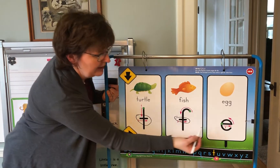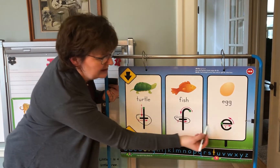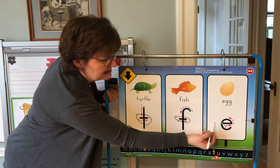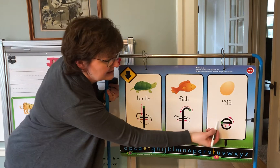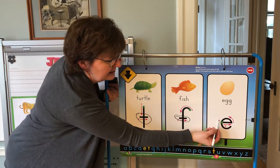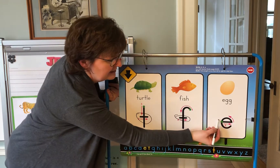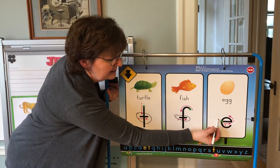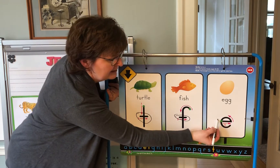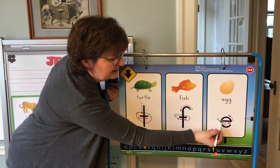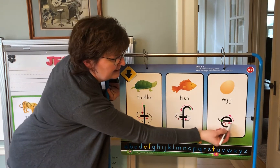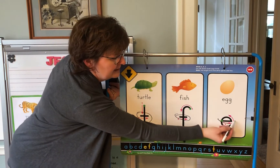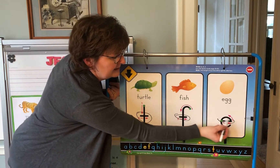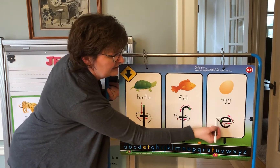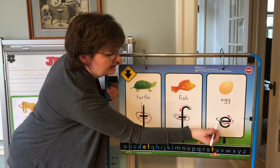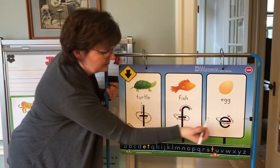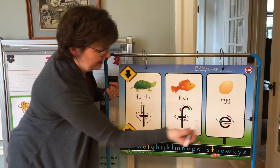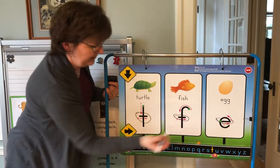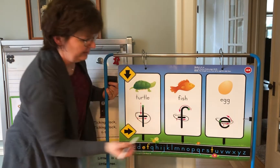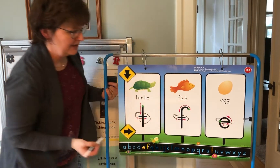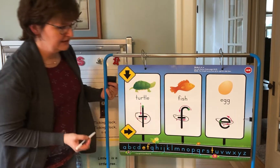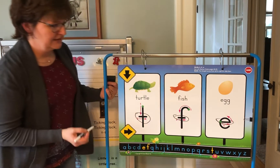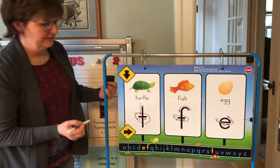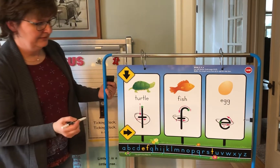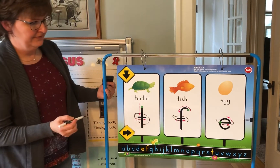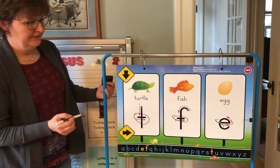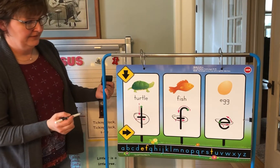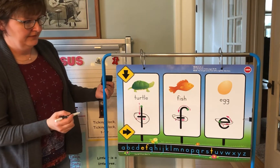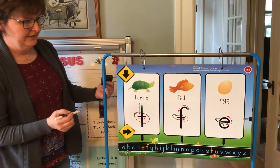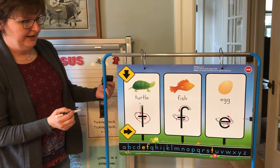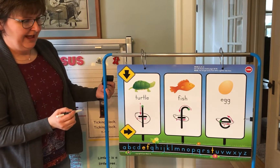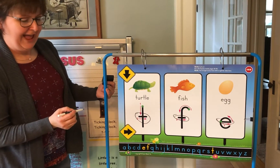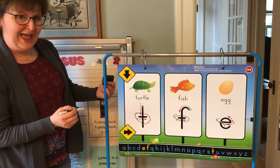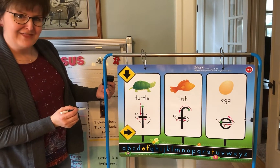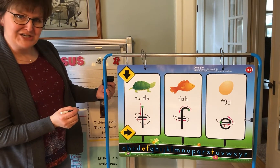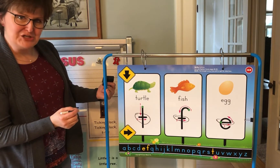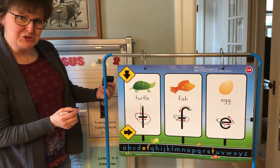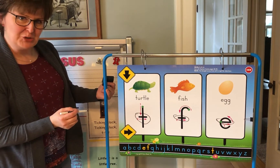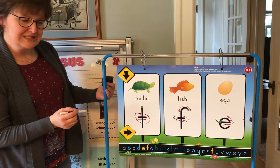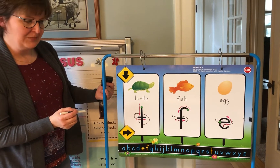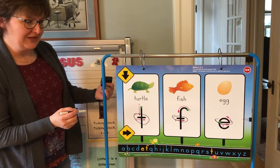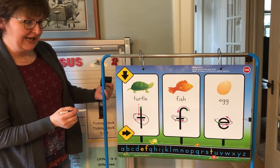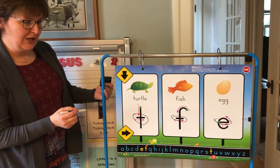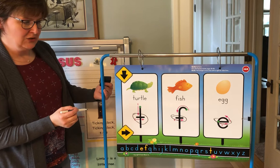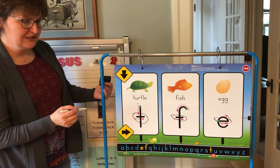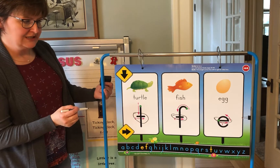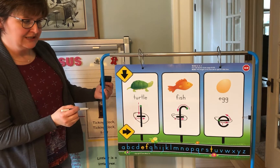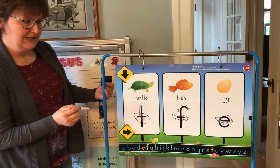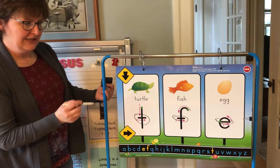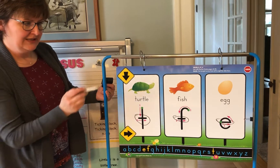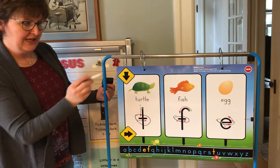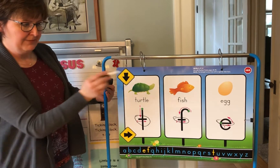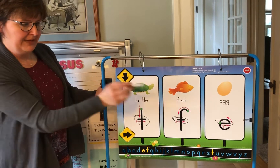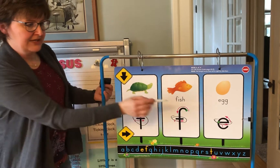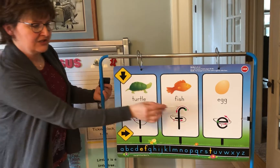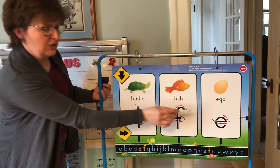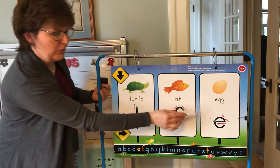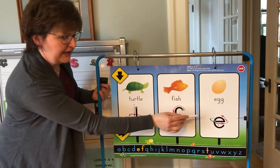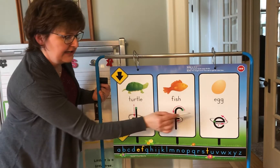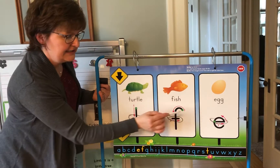across, straight across. And then do you notice something else that makes lowercase e